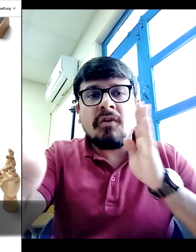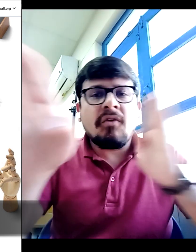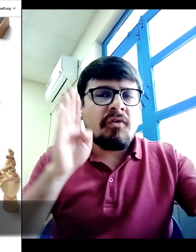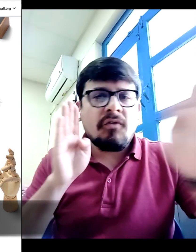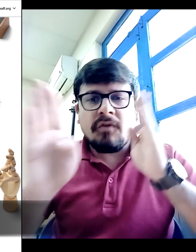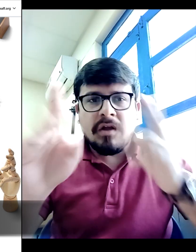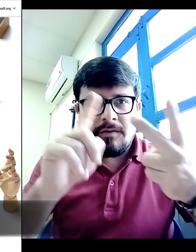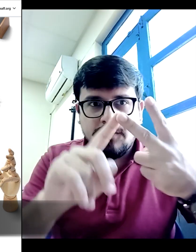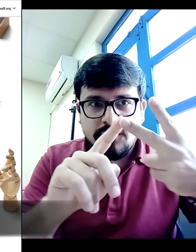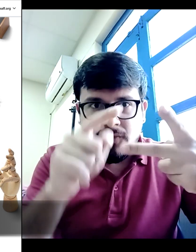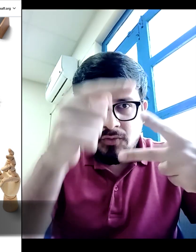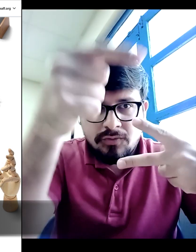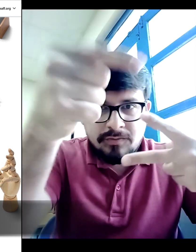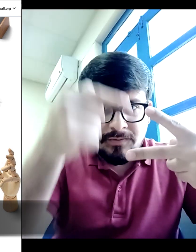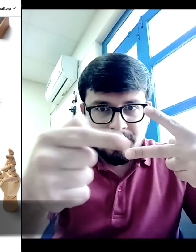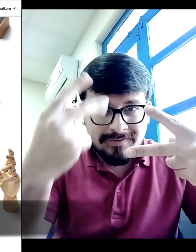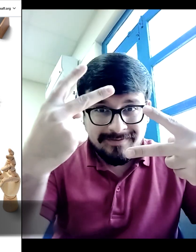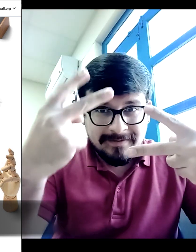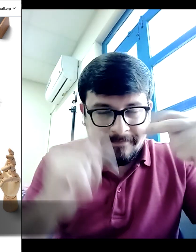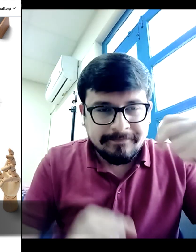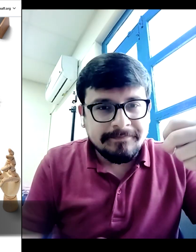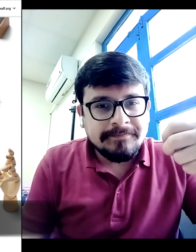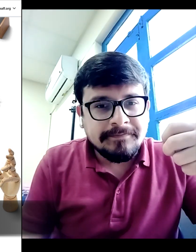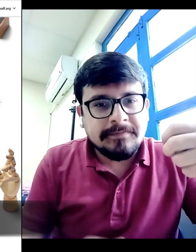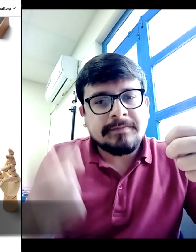for my Facebook as well.